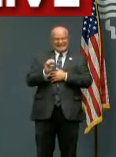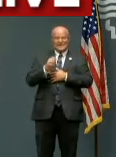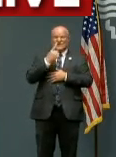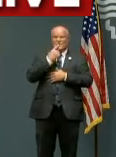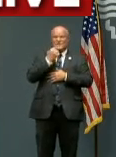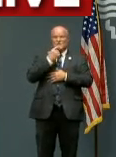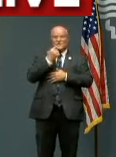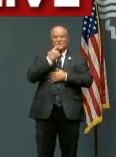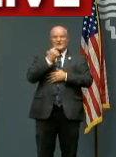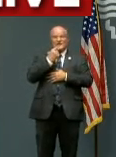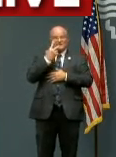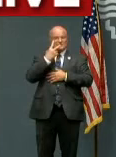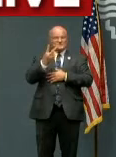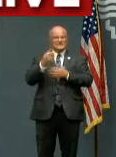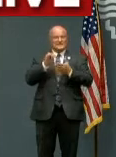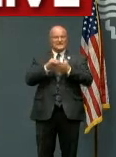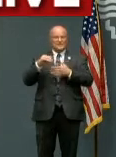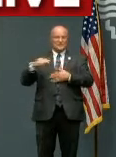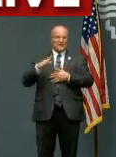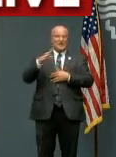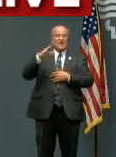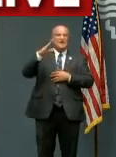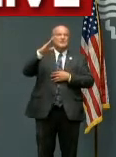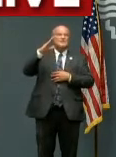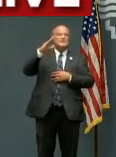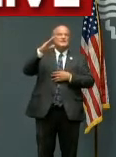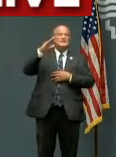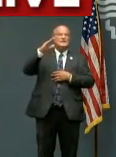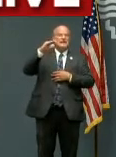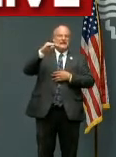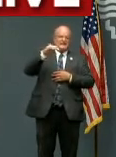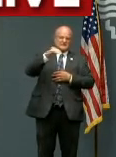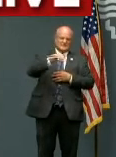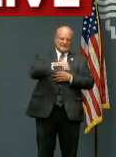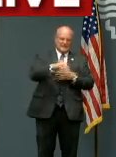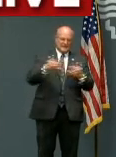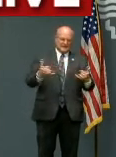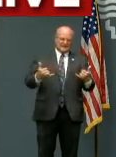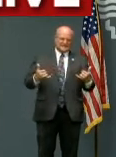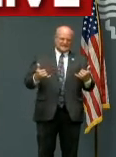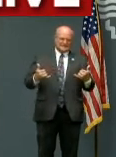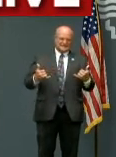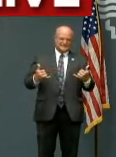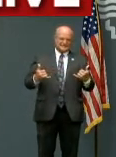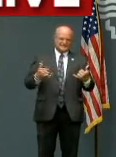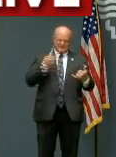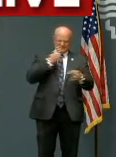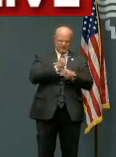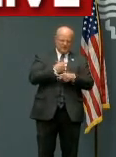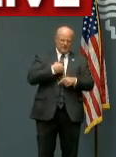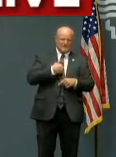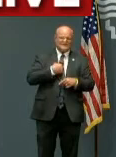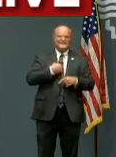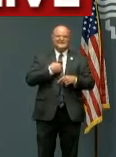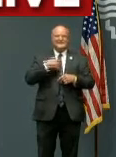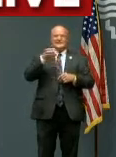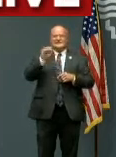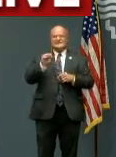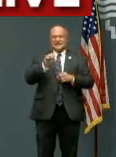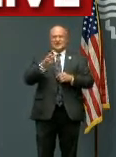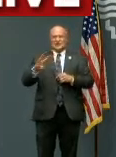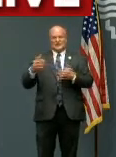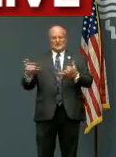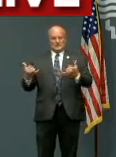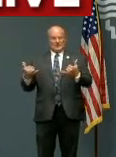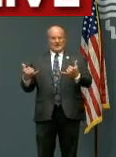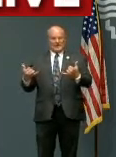red line, you can see that it went up, and that is going down a little bit, if I can see it right. The Southwest, where we